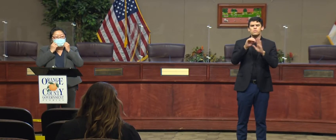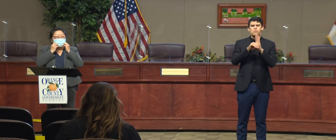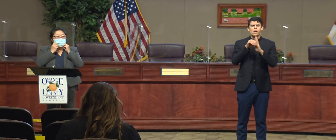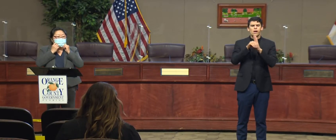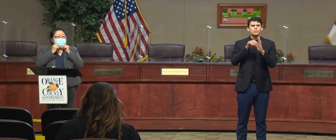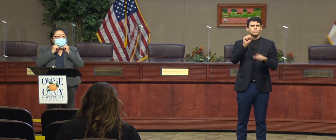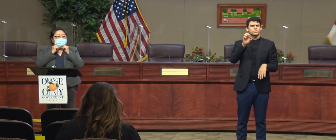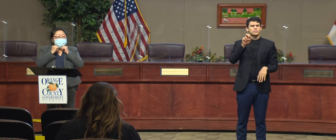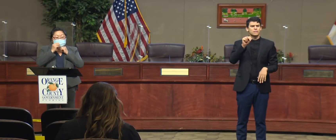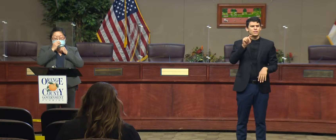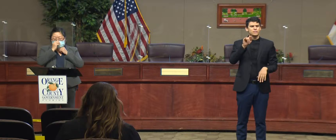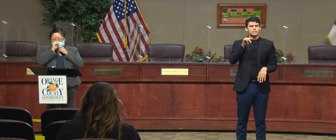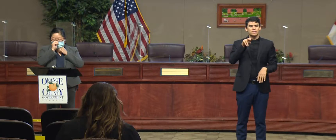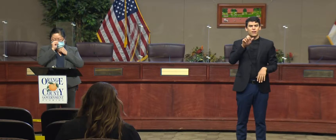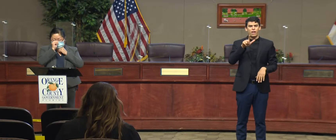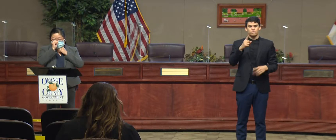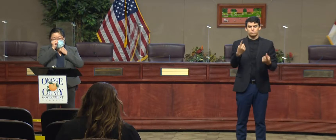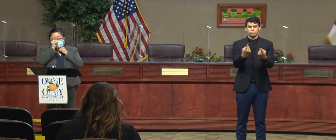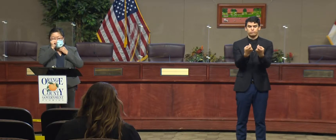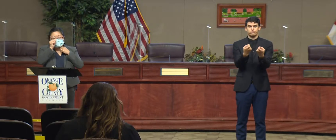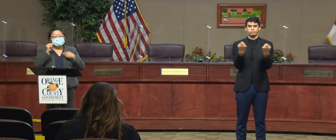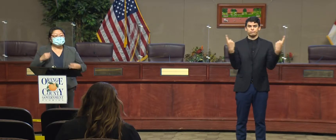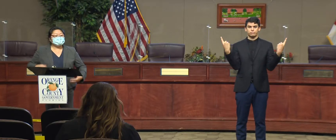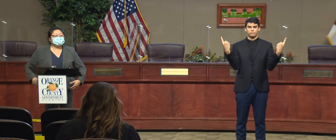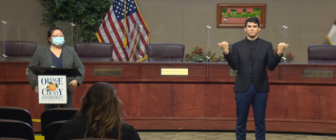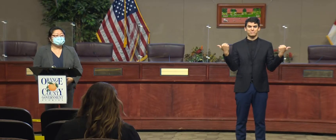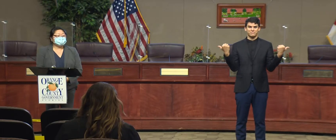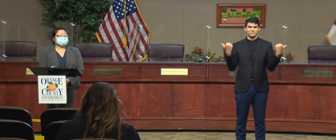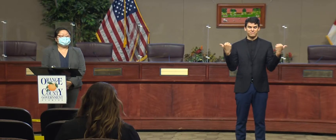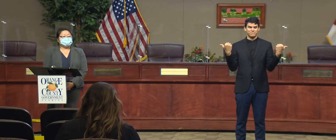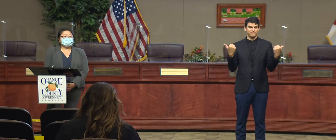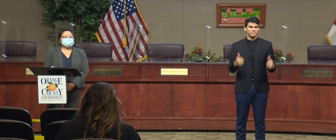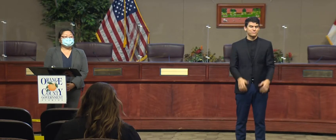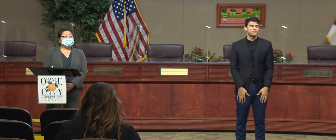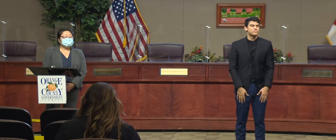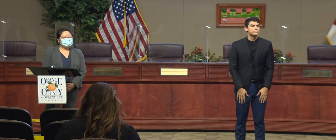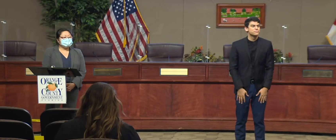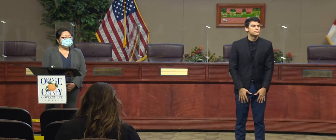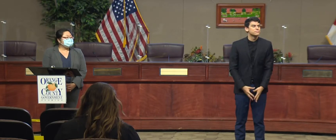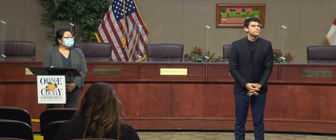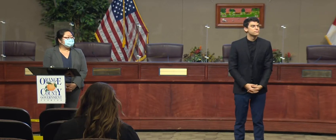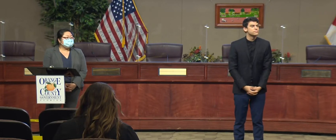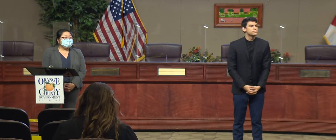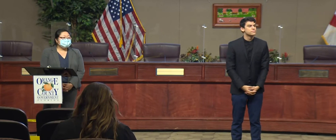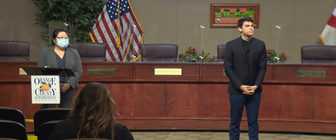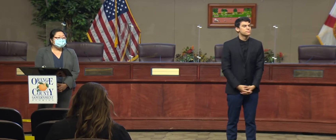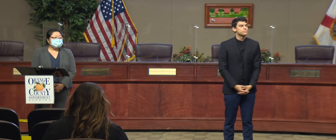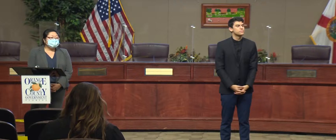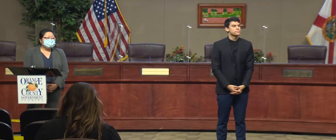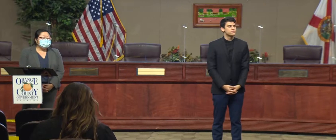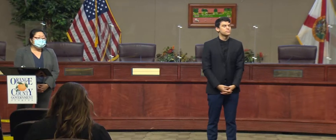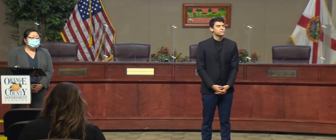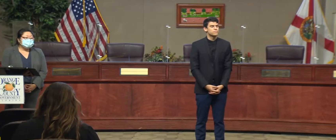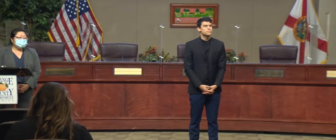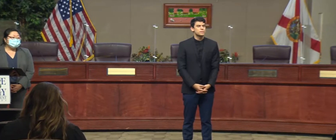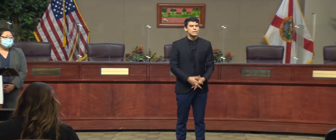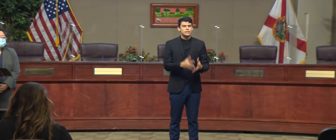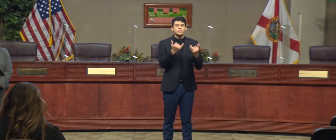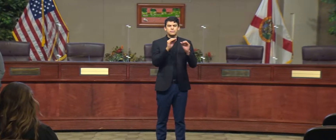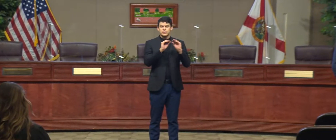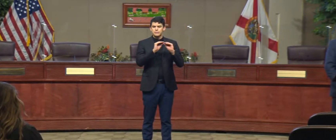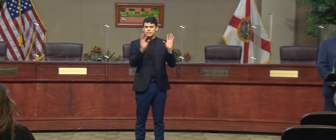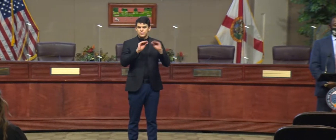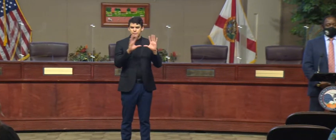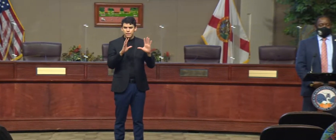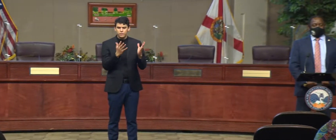This is for both the mayor and Alvina Chu. Can you help us understand this?